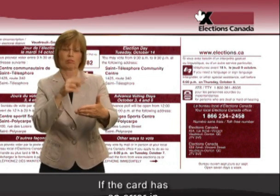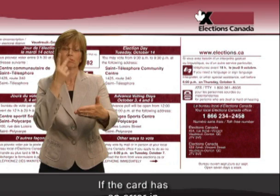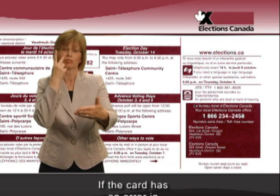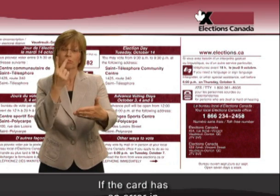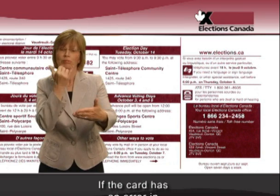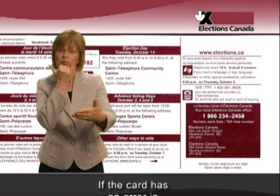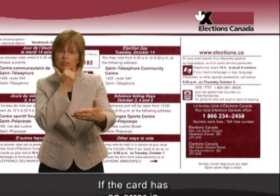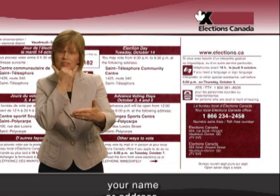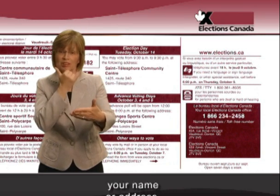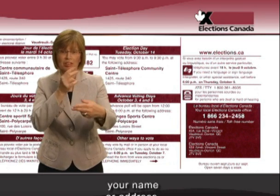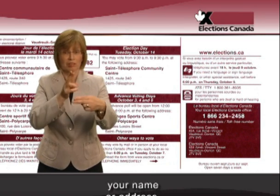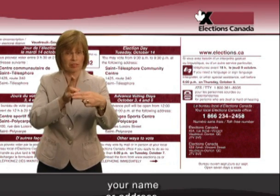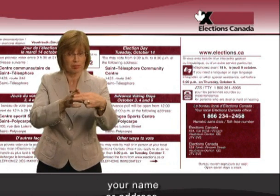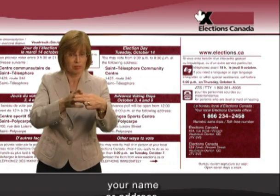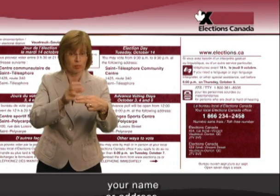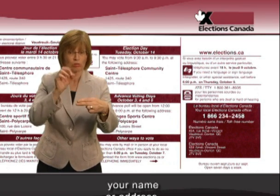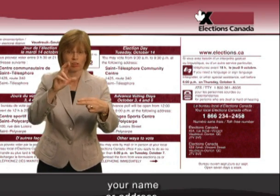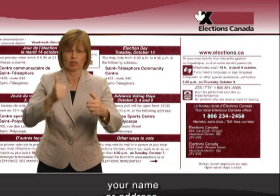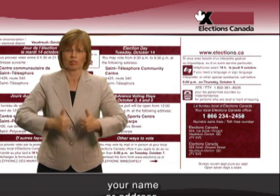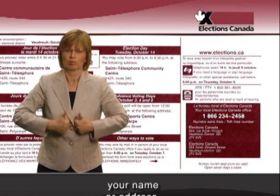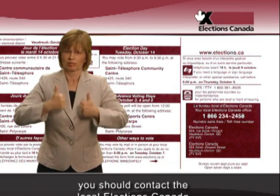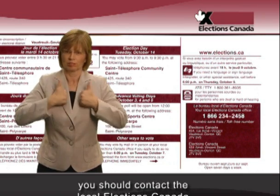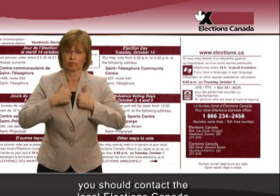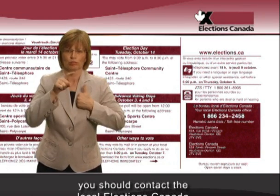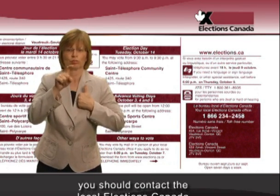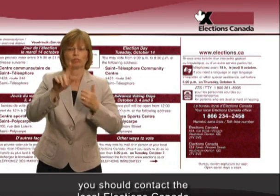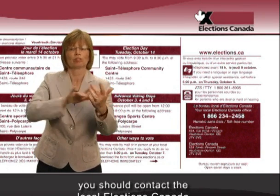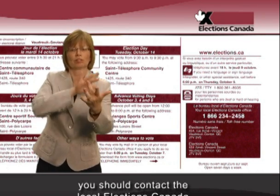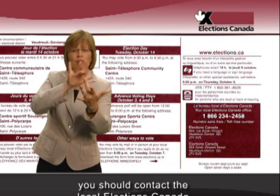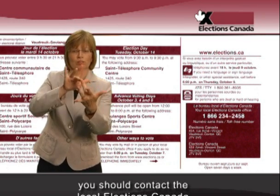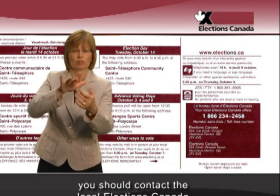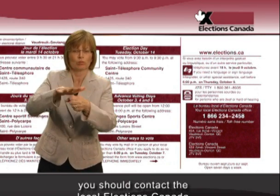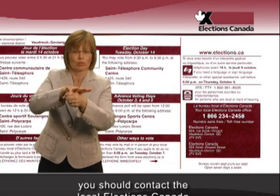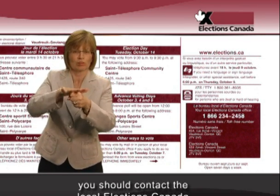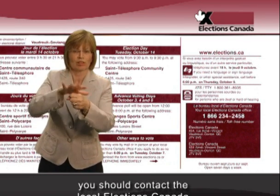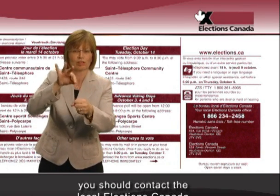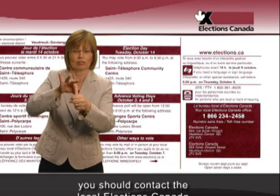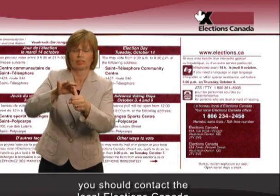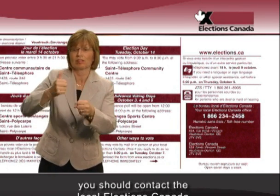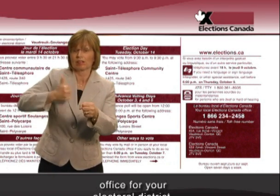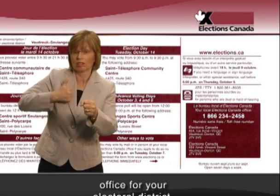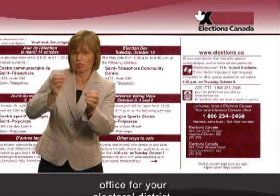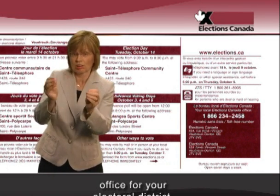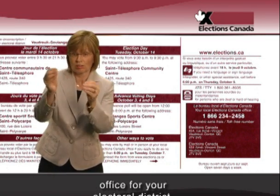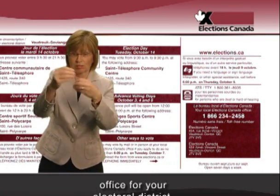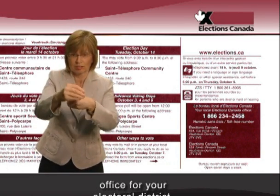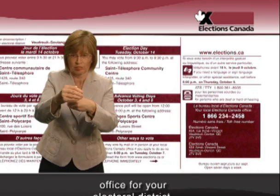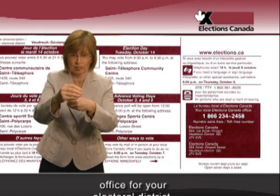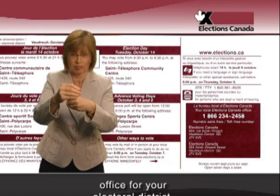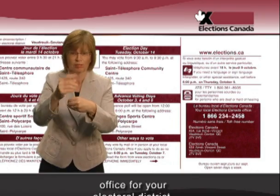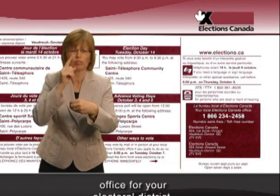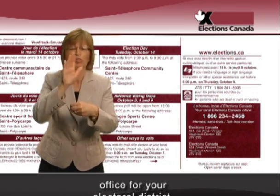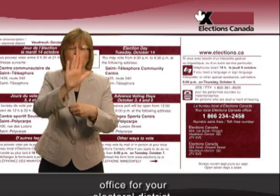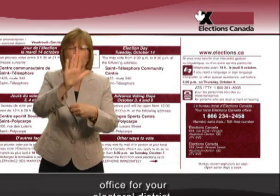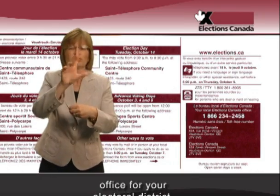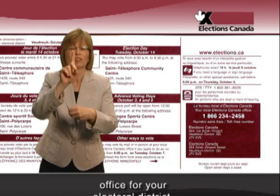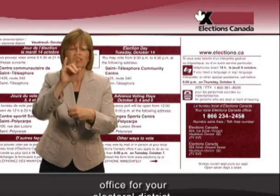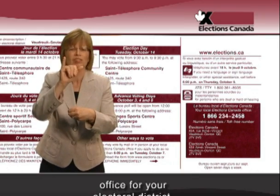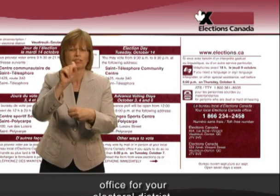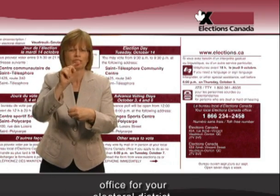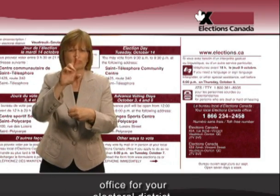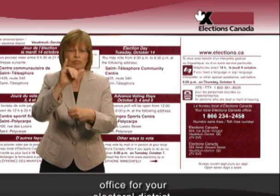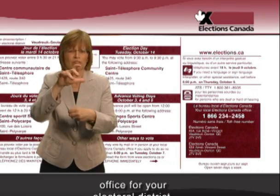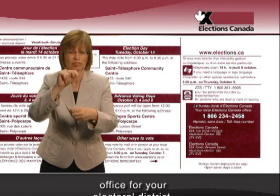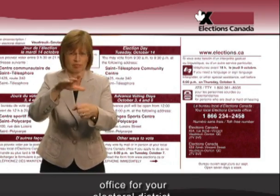If the card has an error in your name or address, you should contact the local Elections Canada Office for your Electoral District.